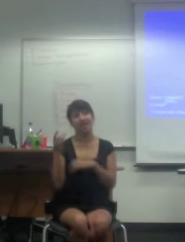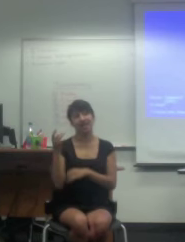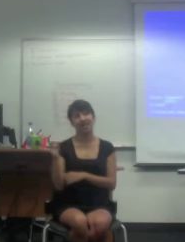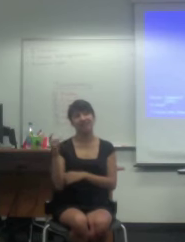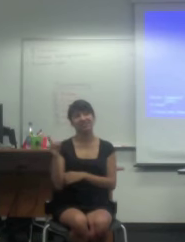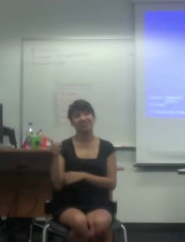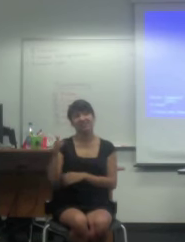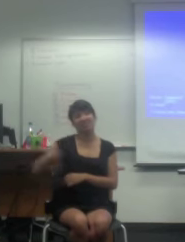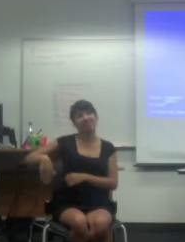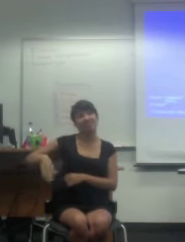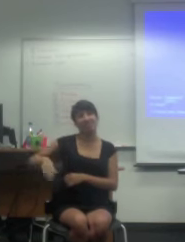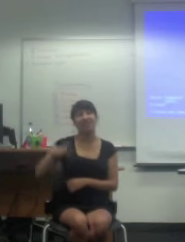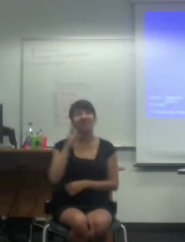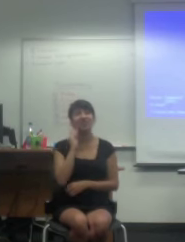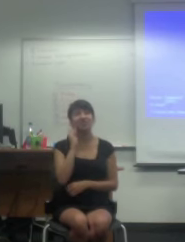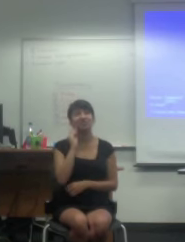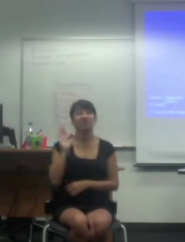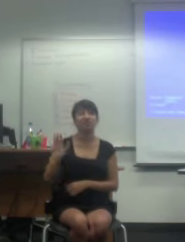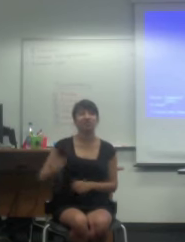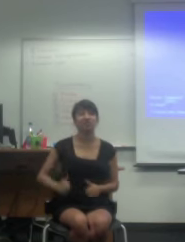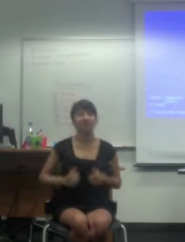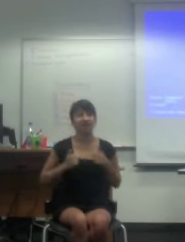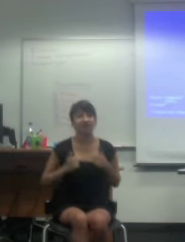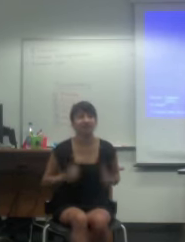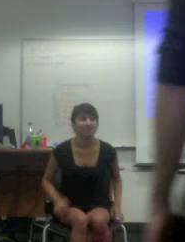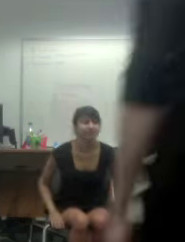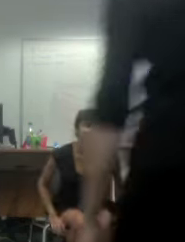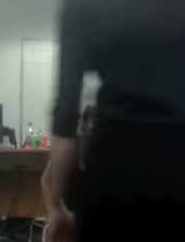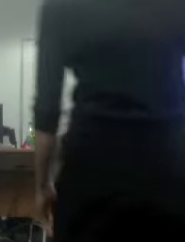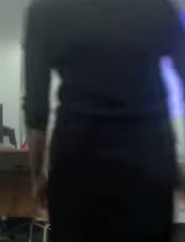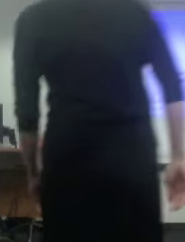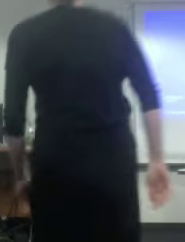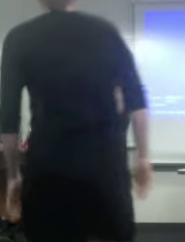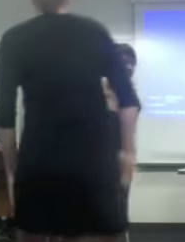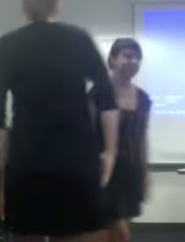been able to experience your life as of yet, and by